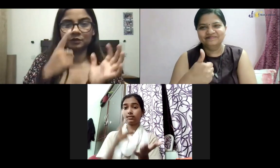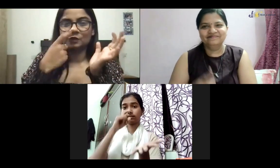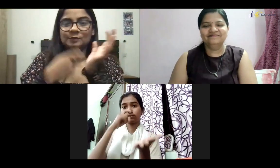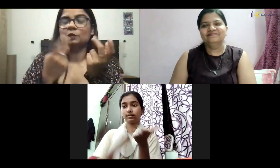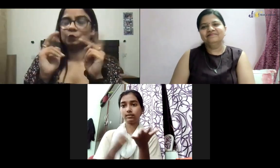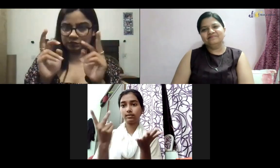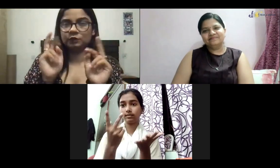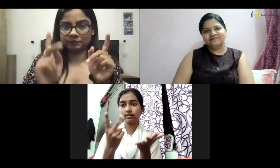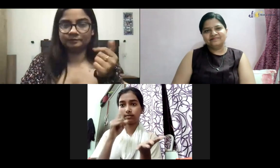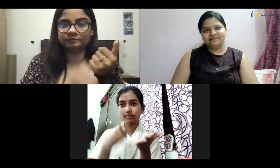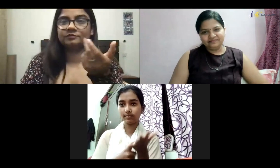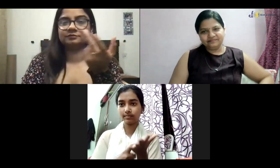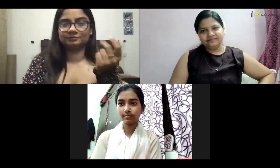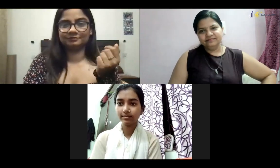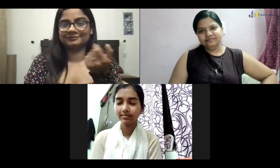and then Surbhi.